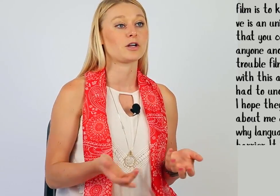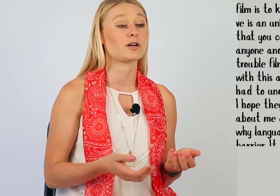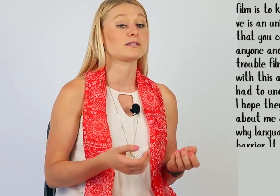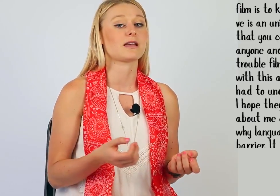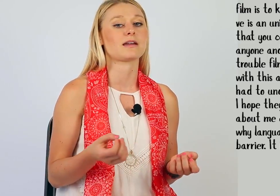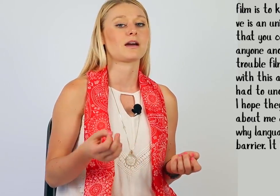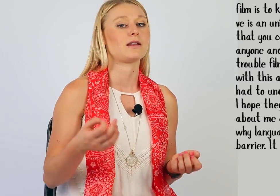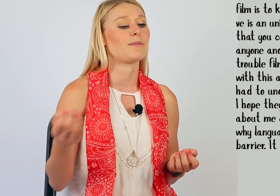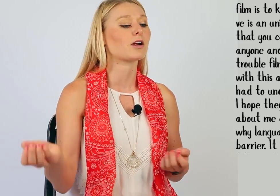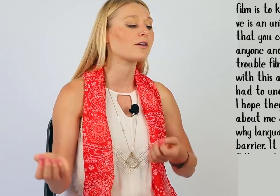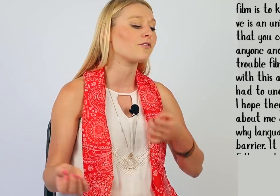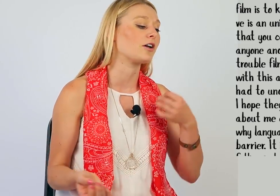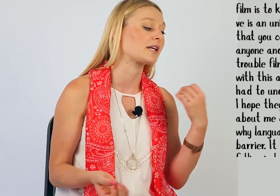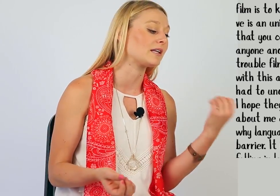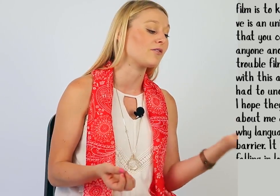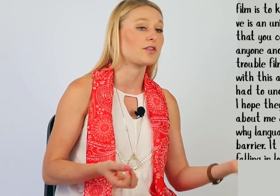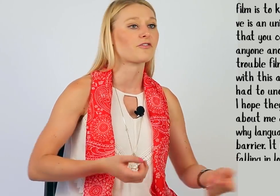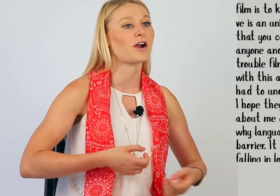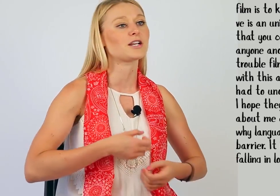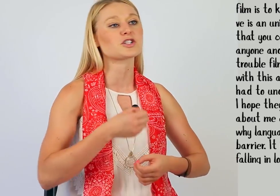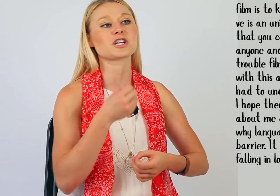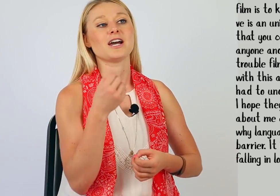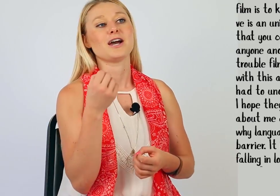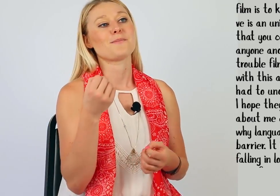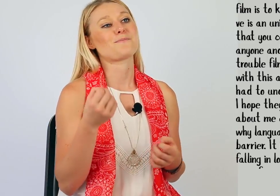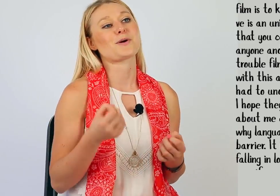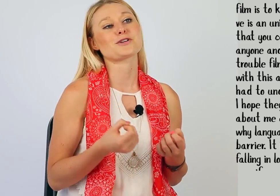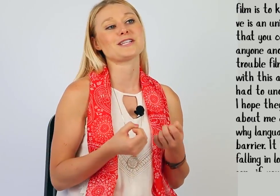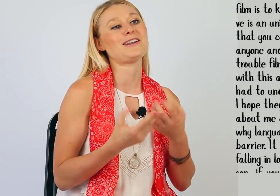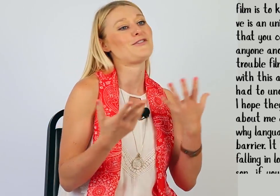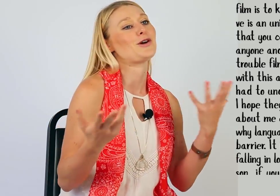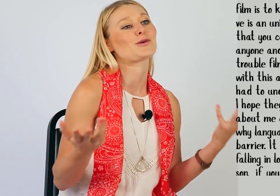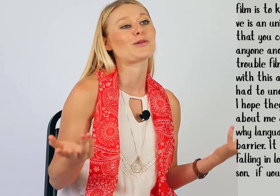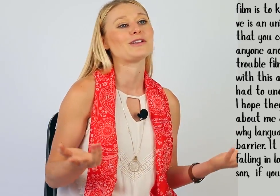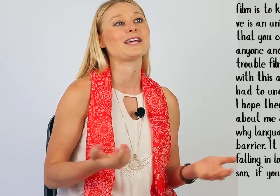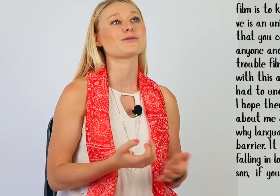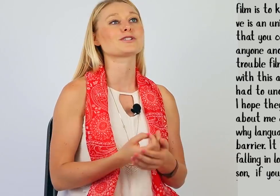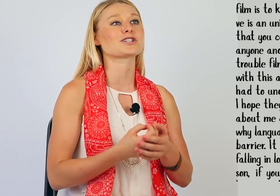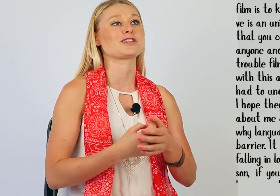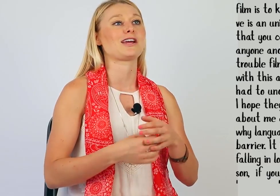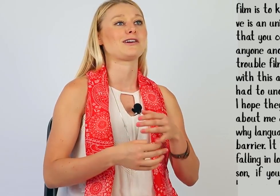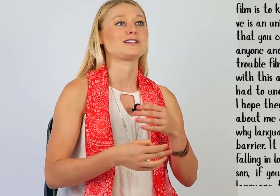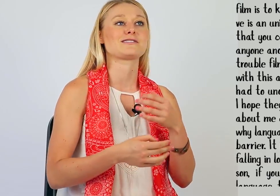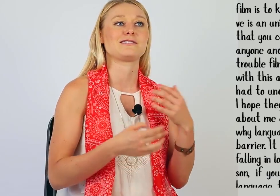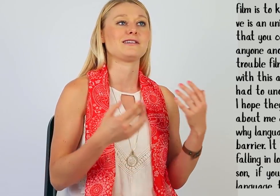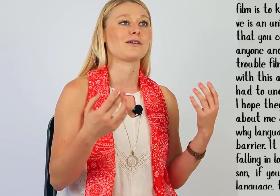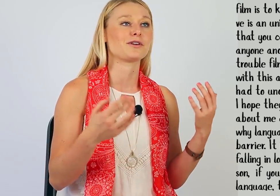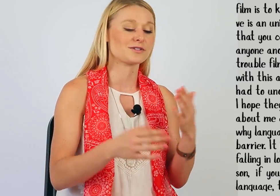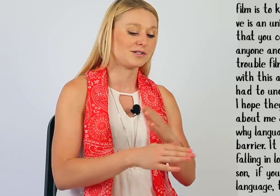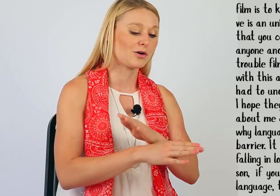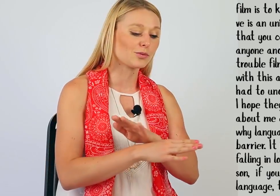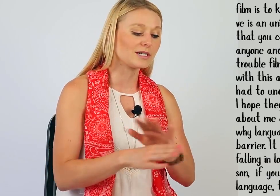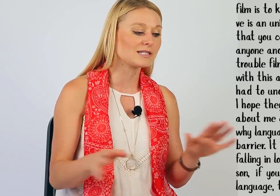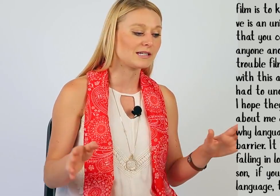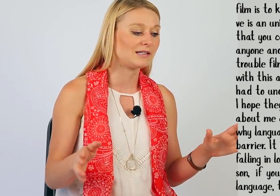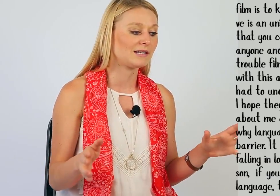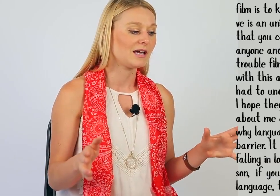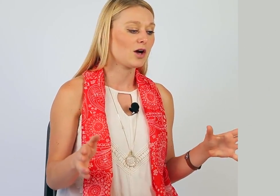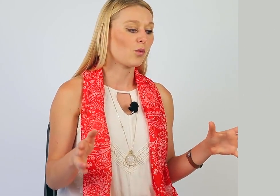barrier. It's like an American falling in love with a French person. If you don't know the language, there is, you know, there's no reason